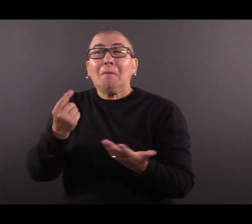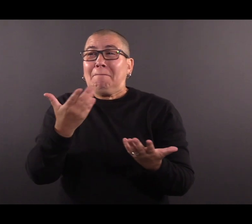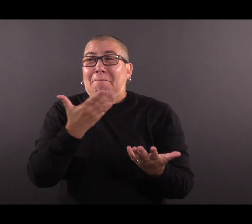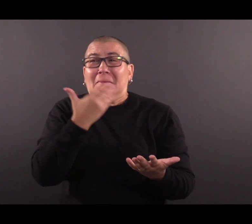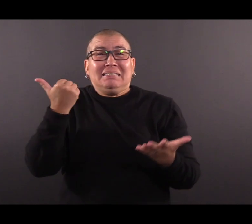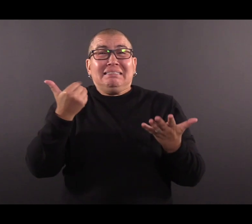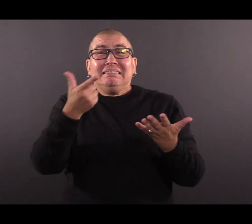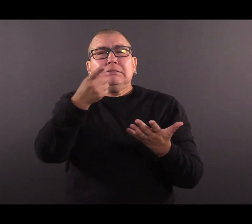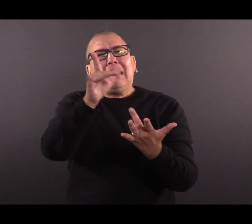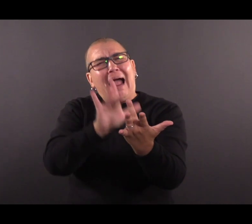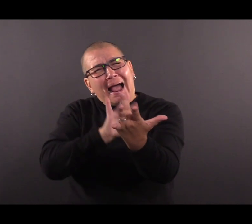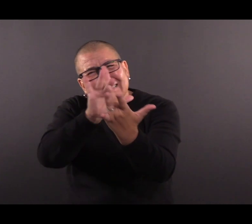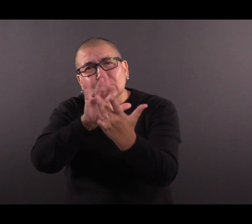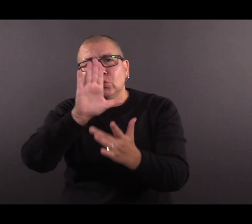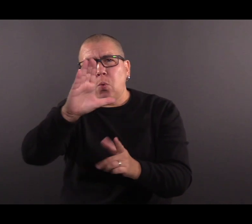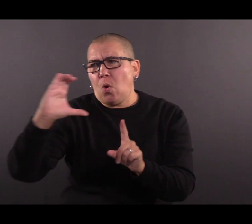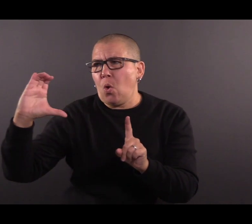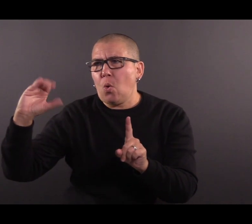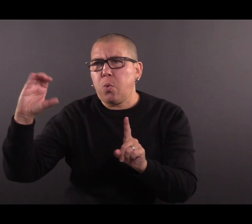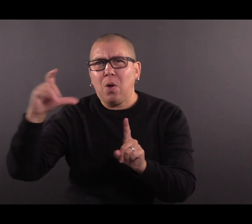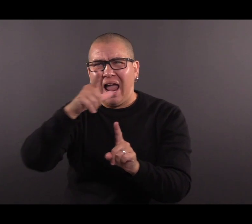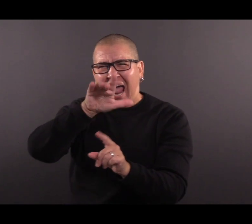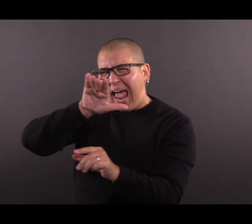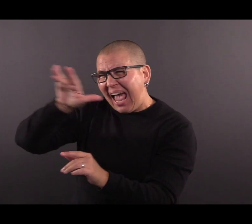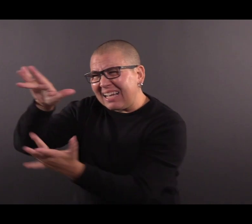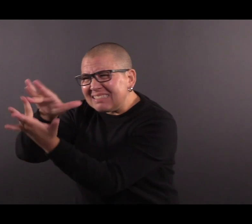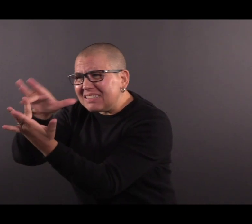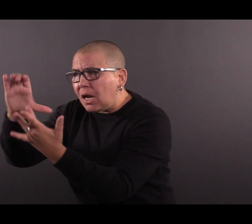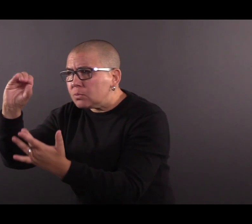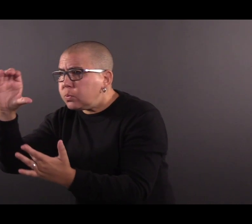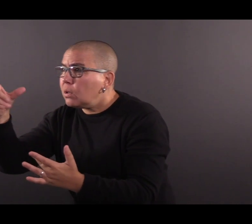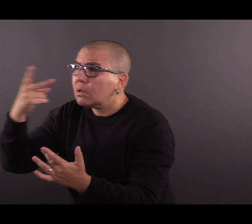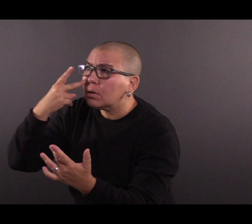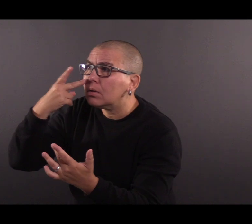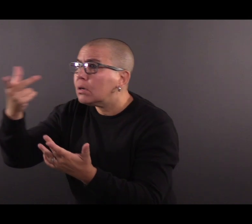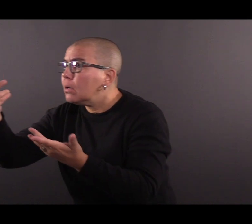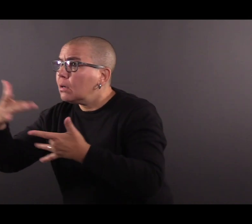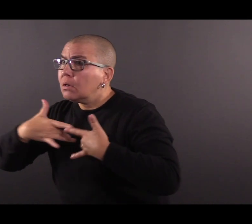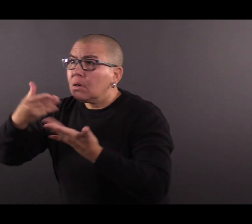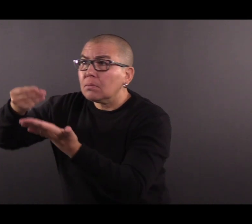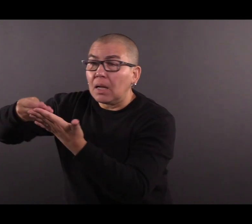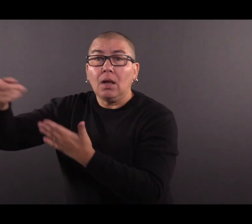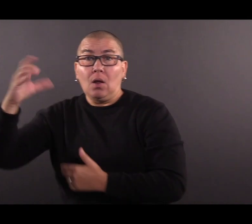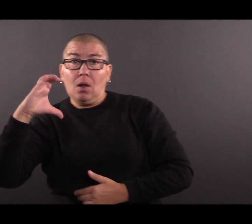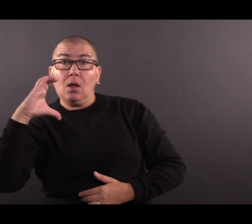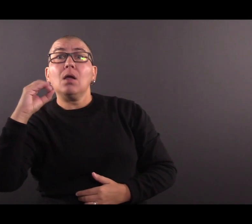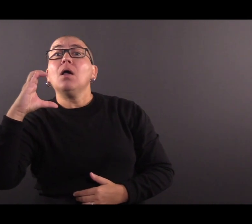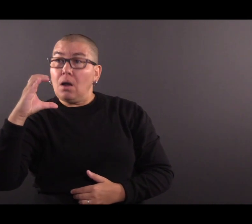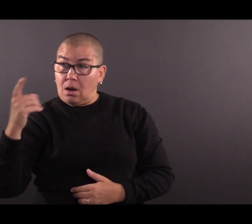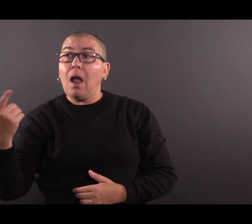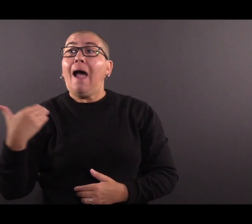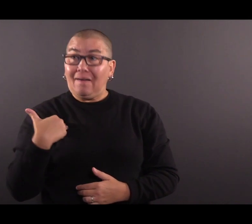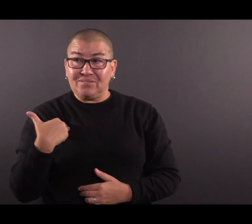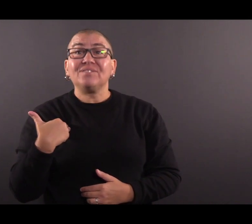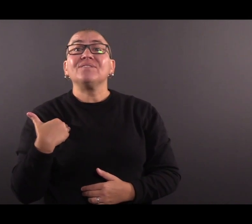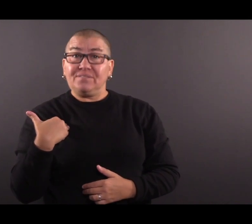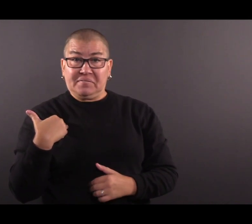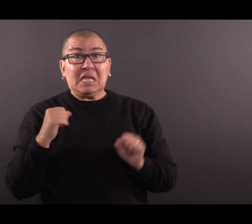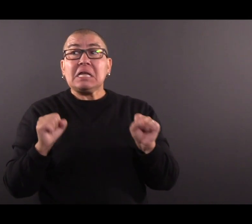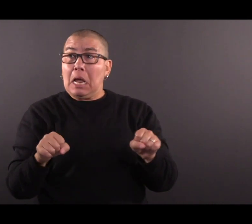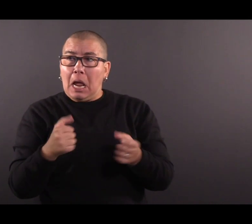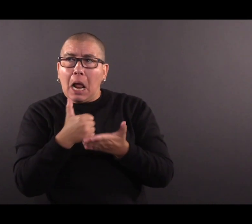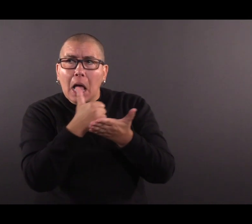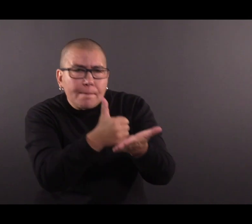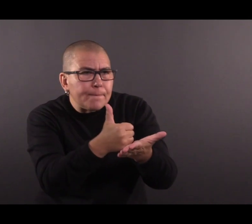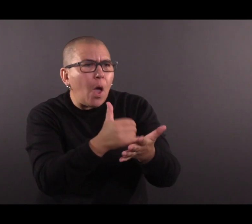your COC. Technical assistance is also available from the COC, the coalition, or national TA